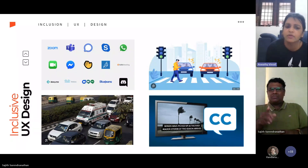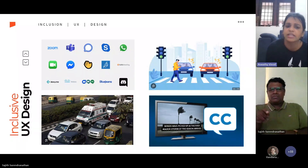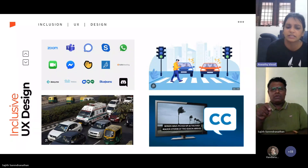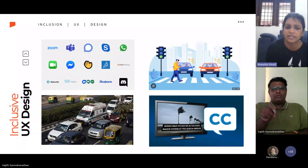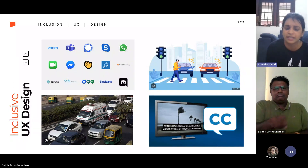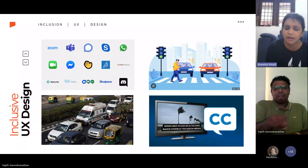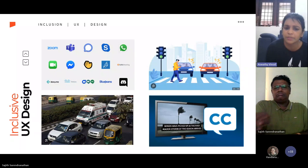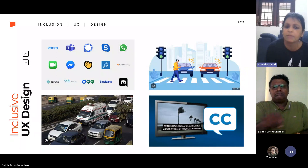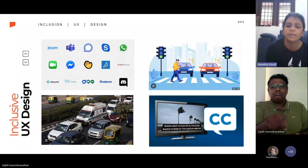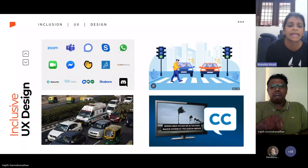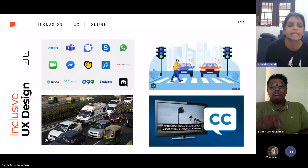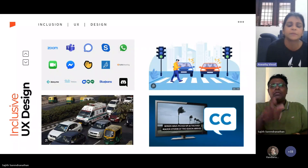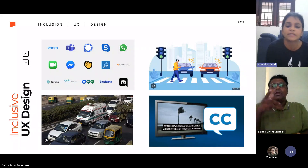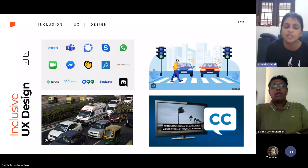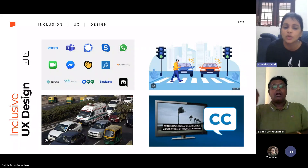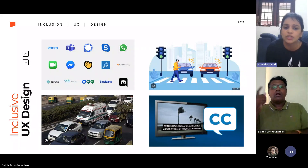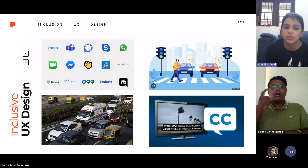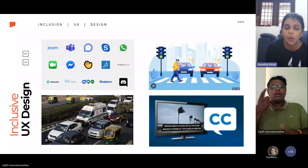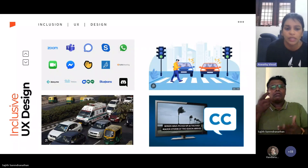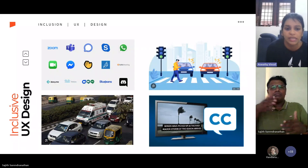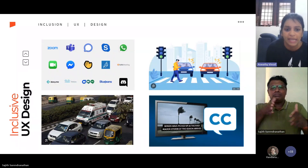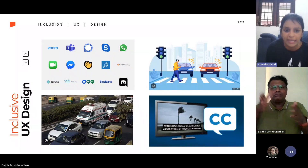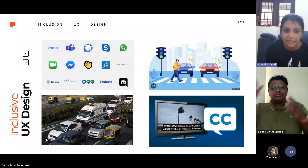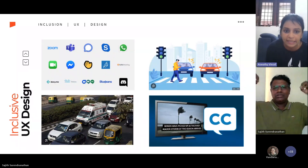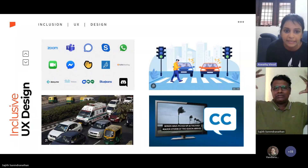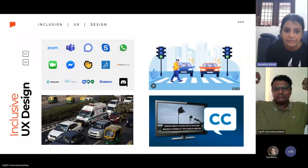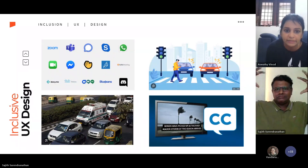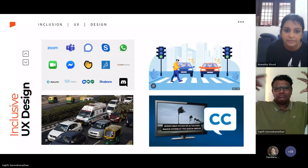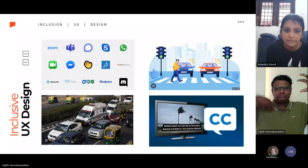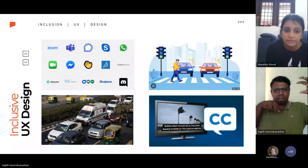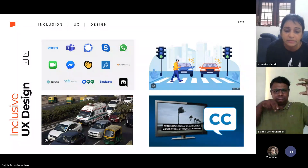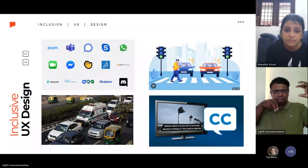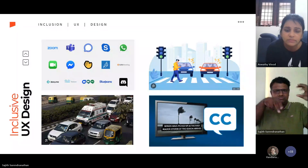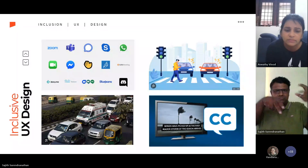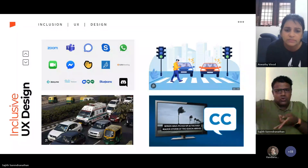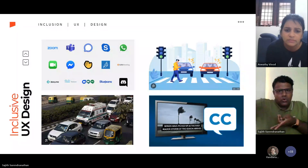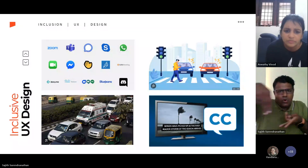Let me give you another example. A blind person uses a walking cane.